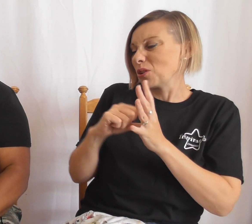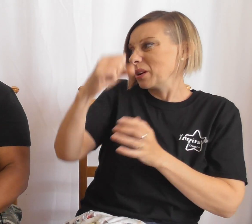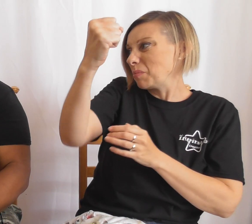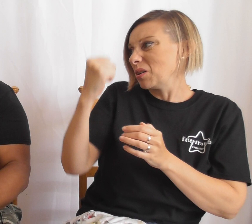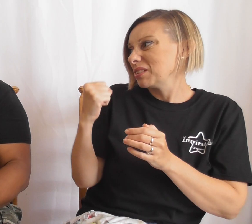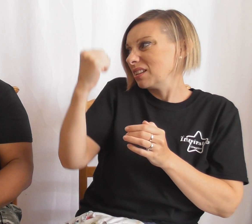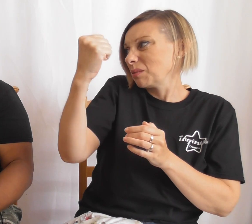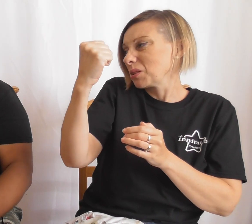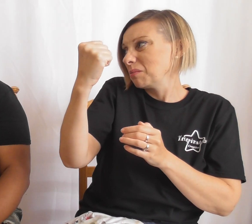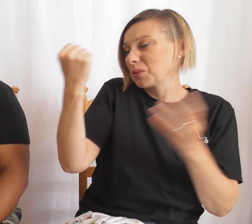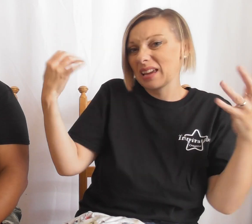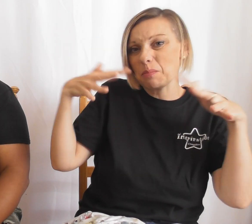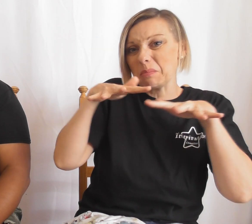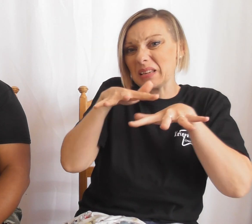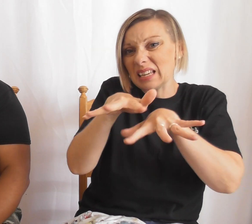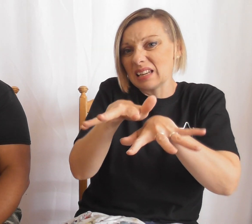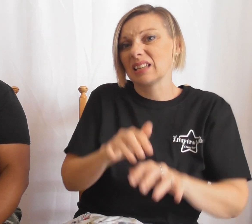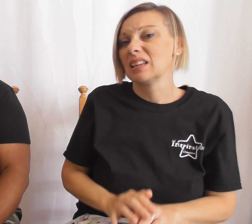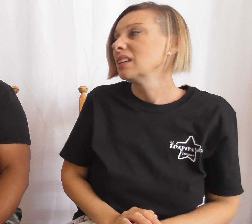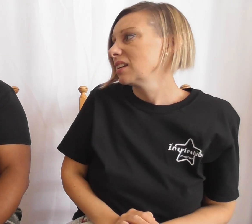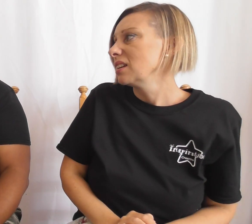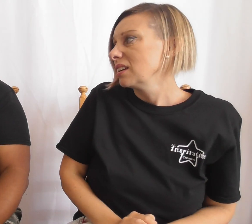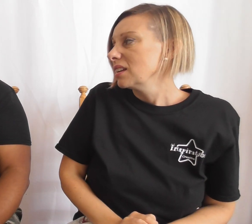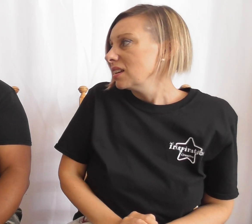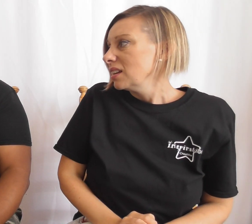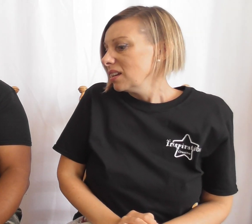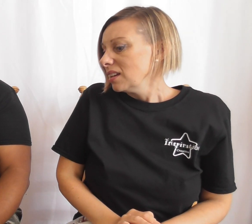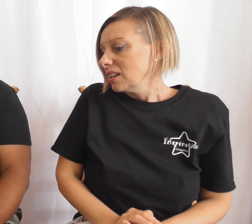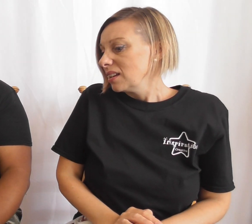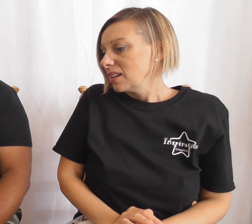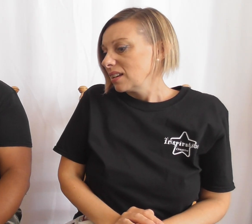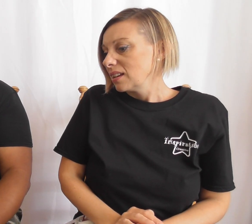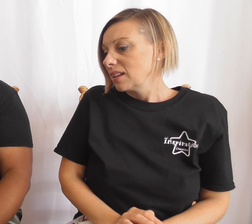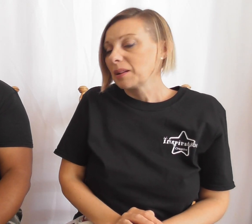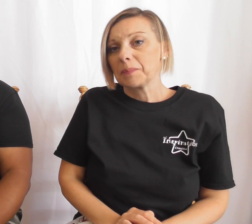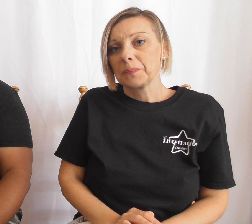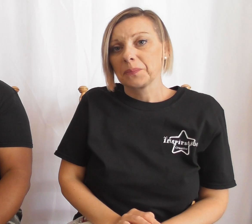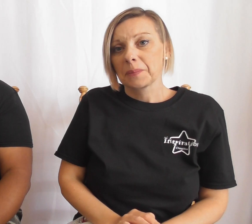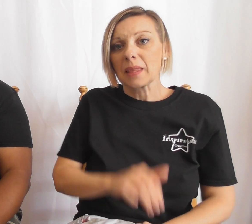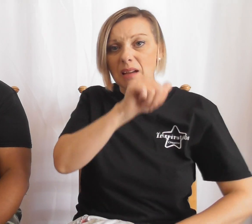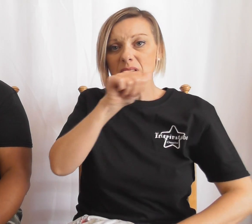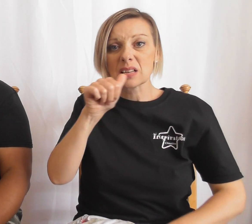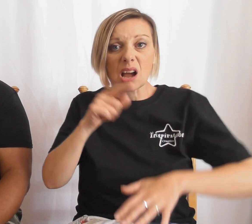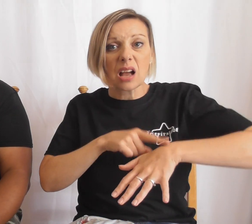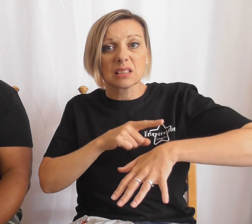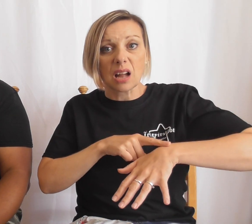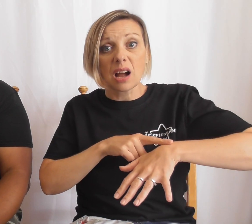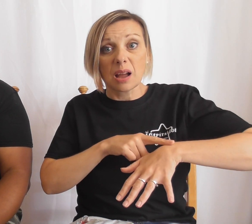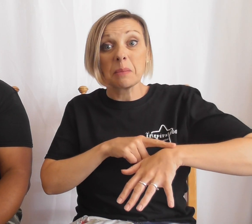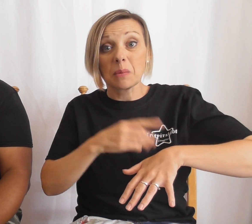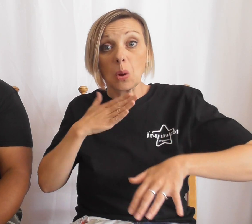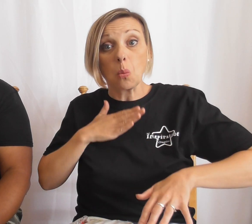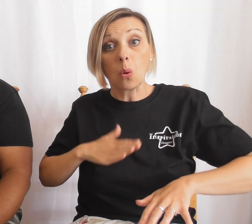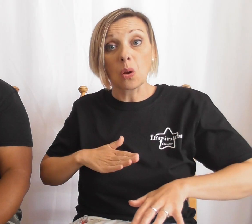That's difficult in a bar, isn't it, sometimes, when they get a bit busy. And they've gone to have a nice time as well, and so has George,